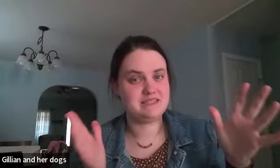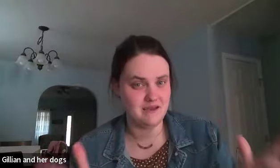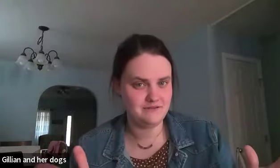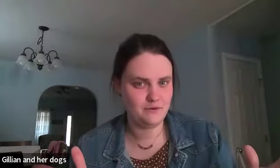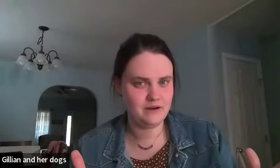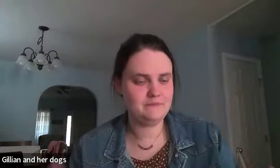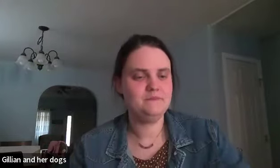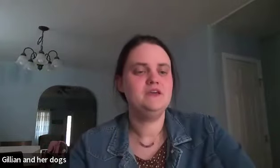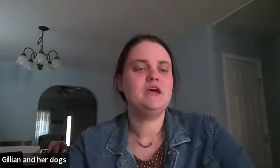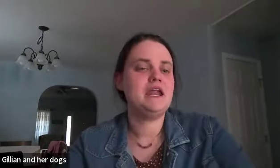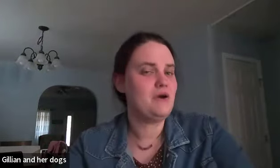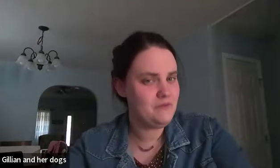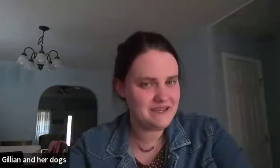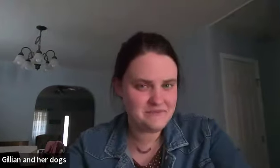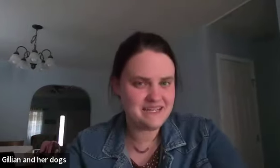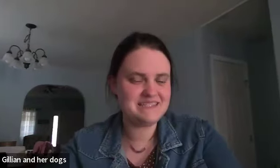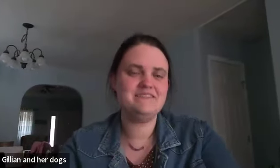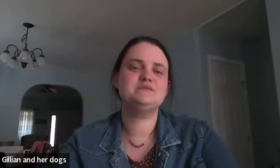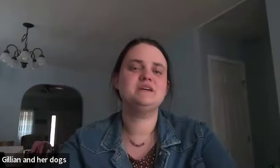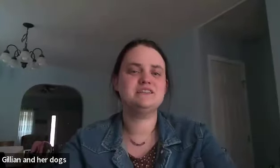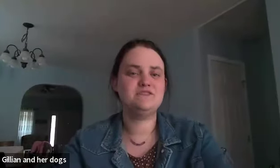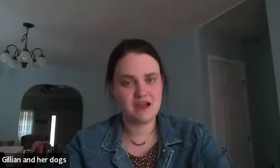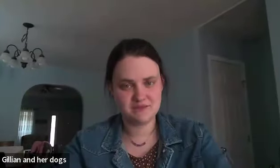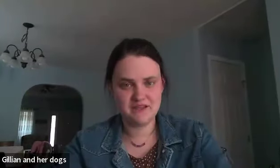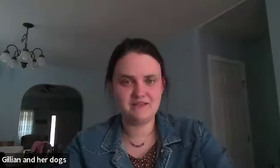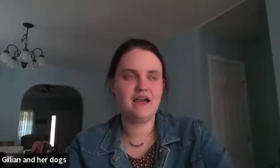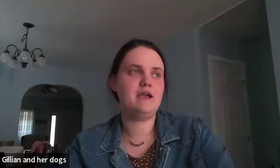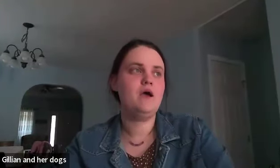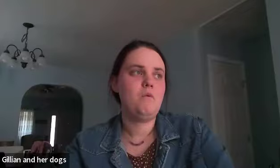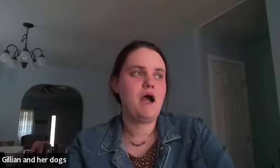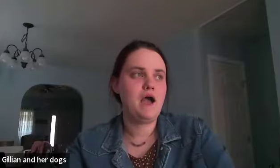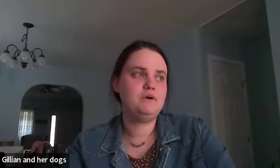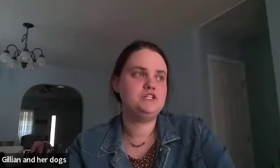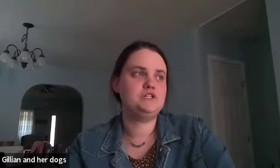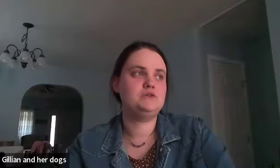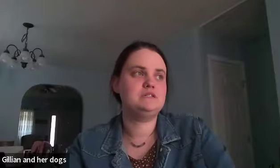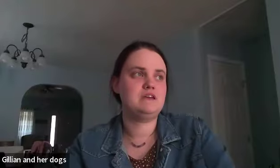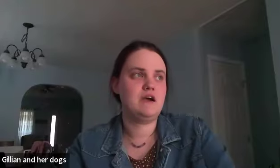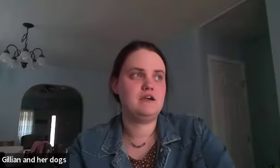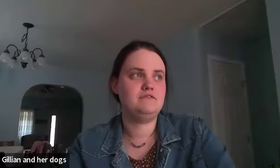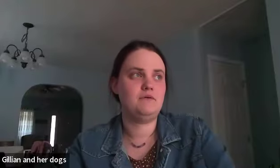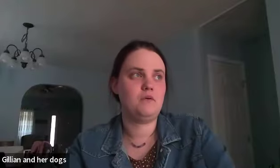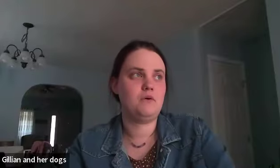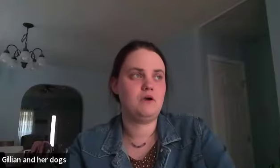a sign for it. And I only come in and say this because if you ask me, like, well, how would you sign